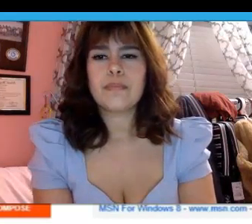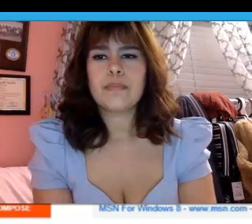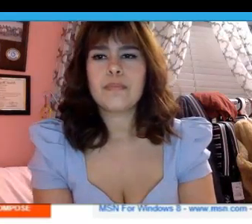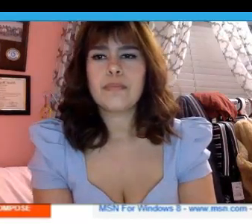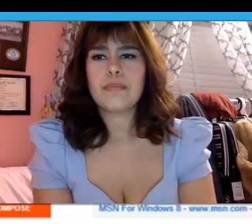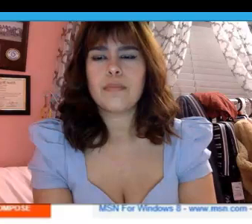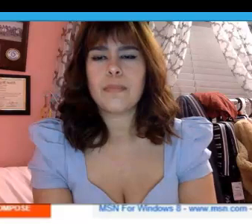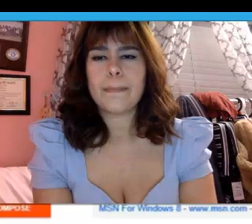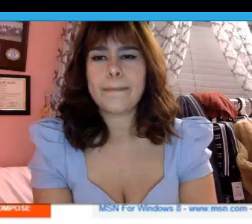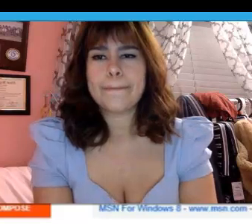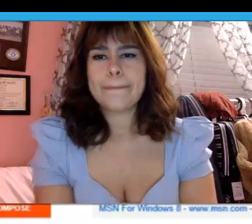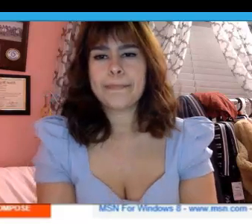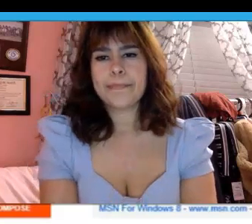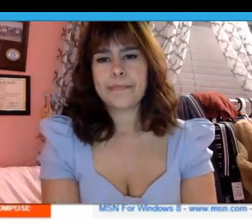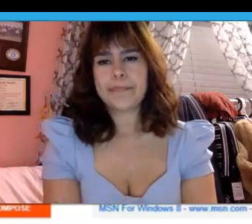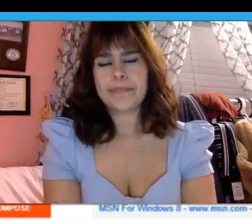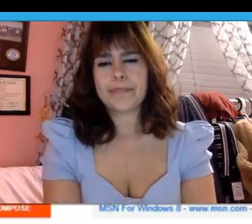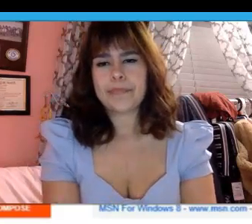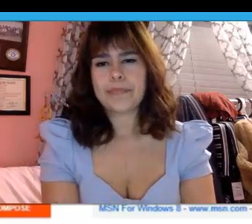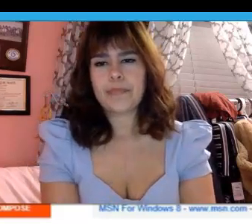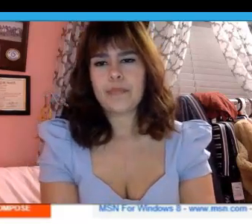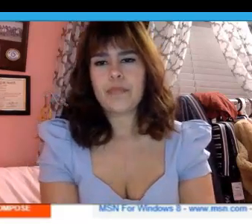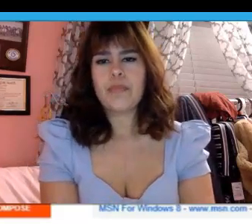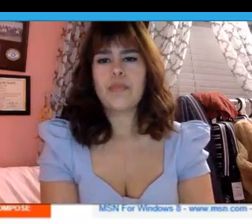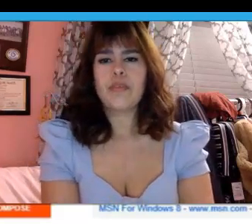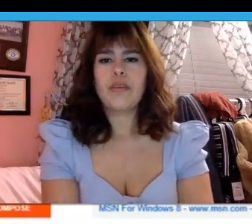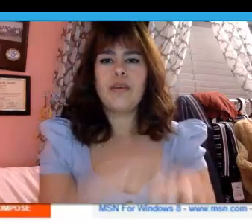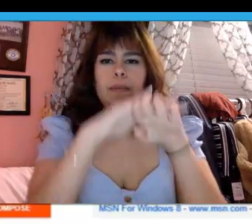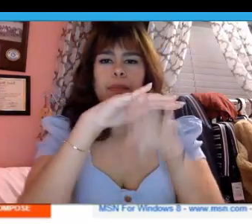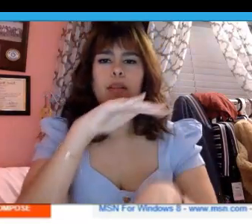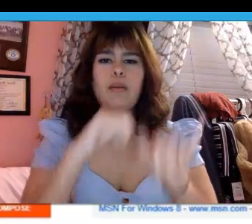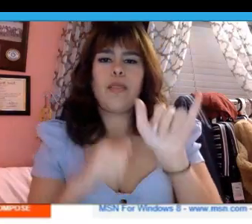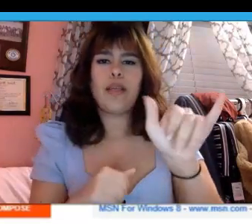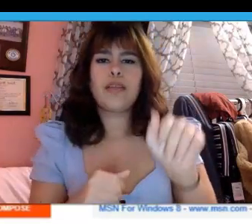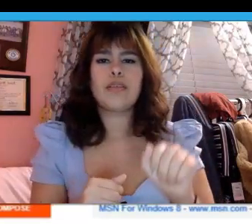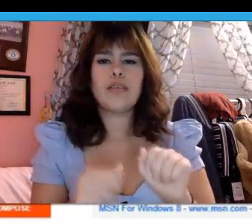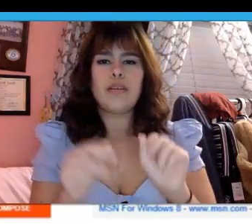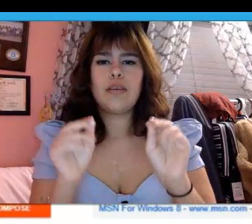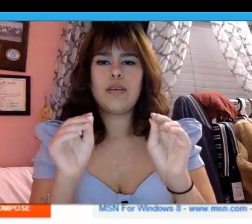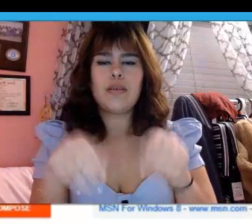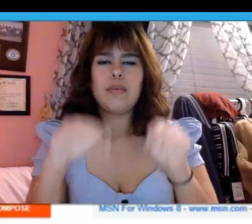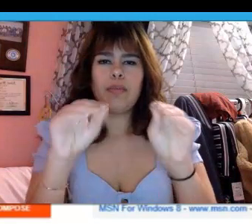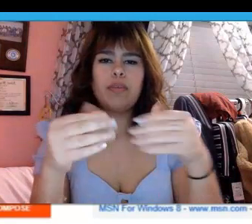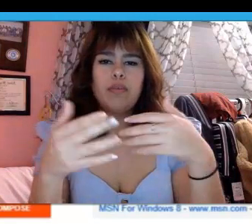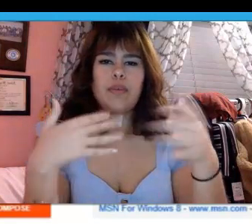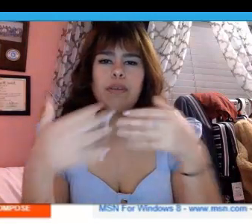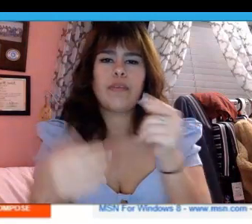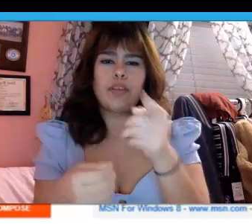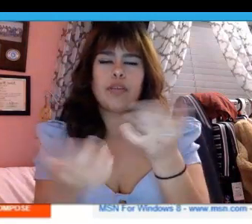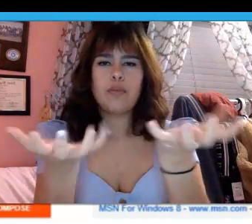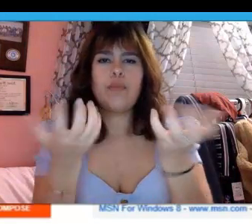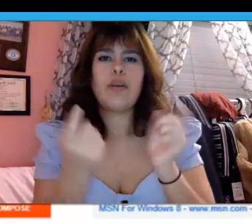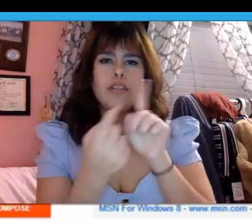Okay, and then right below the subject line is the box here. This is where you can just write whatever you want. And I'll just write, this is